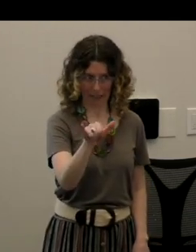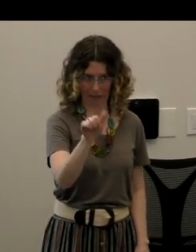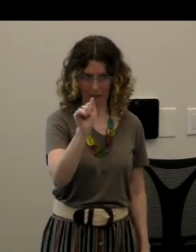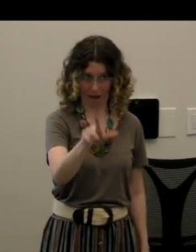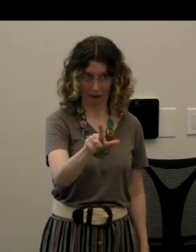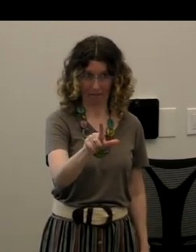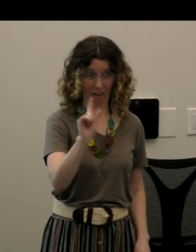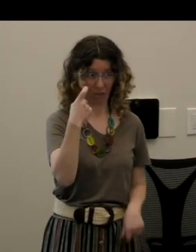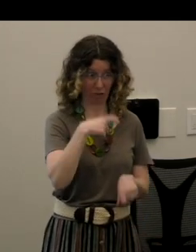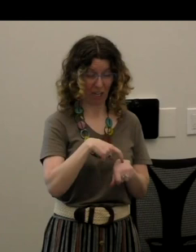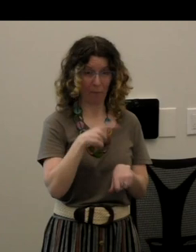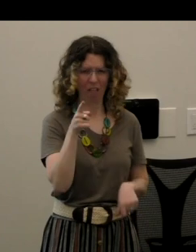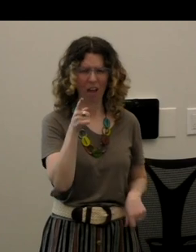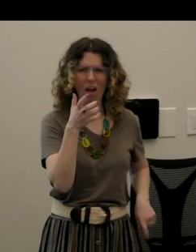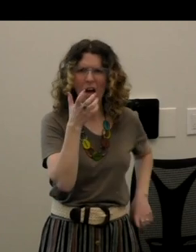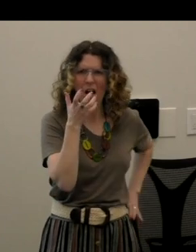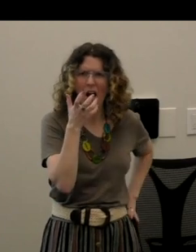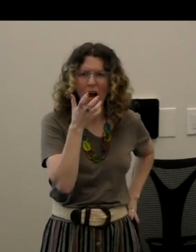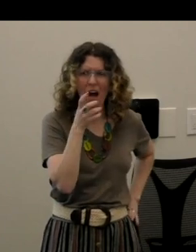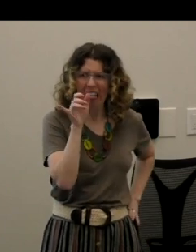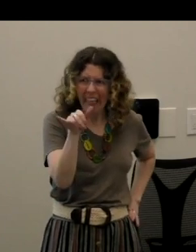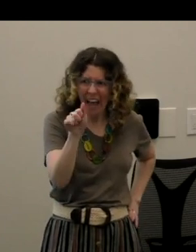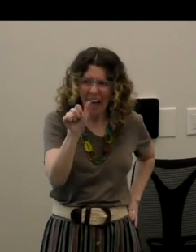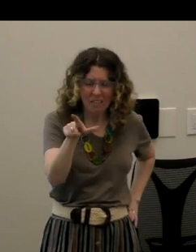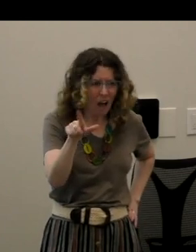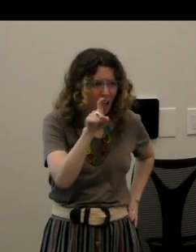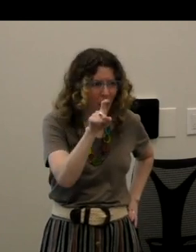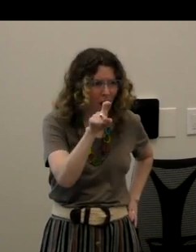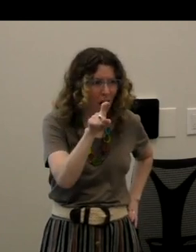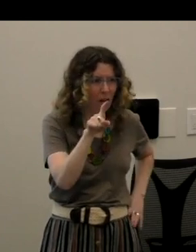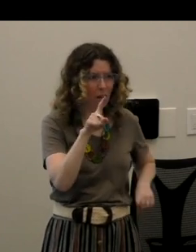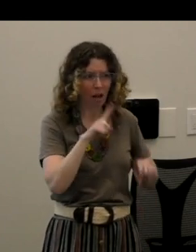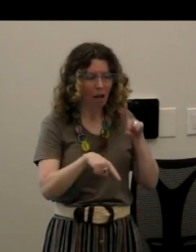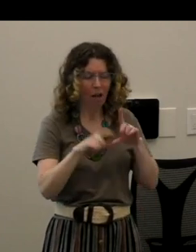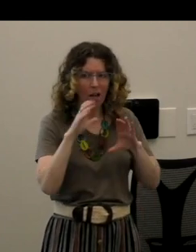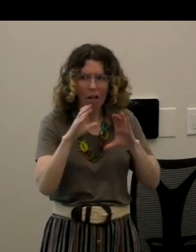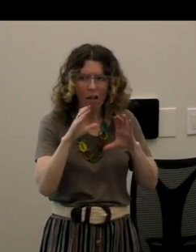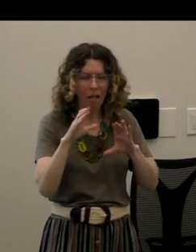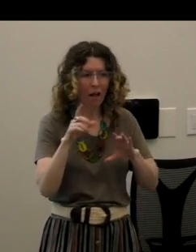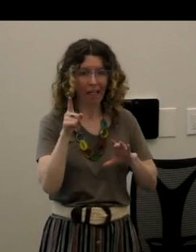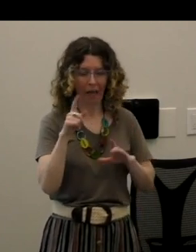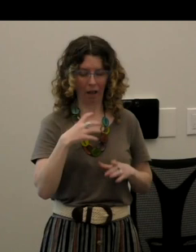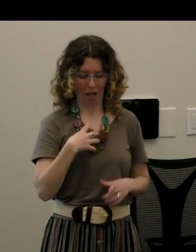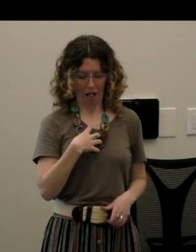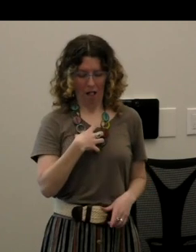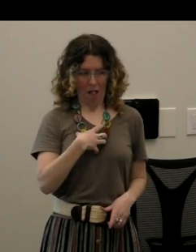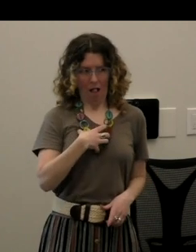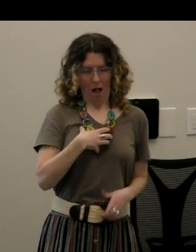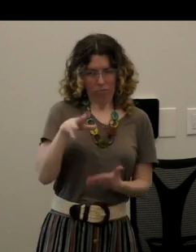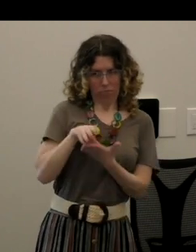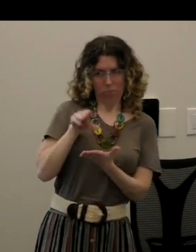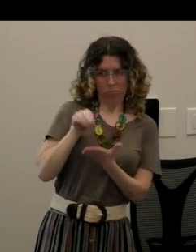white variety American Sign Language. That was the first time they were like, that's American Sign Language? What? They had a hard